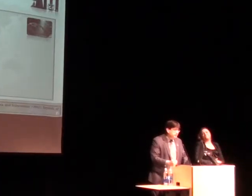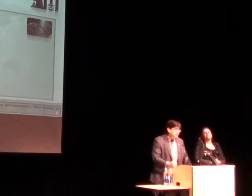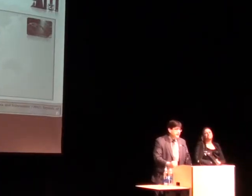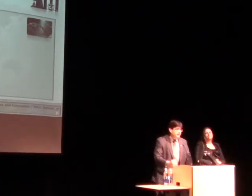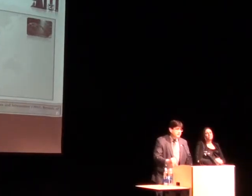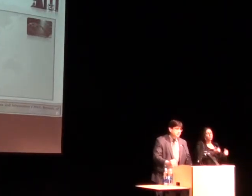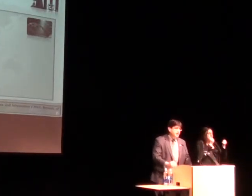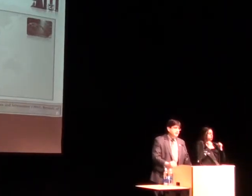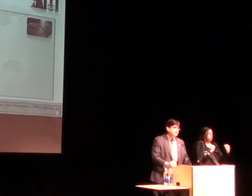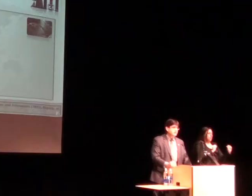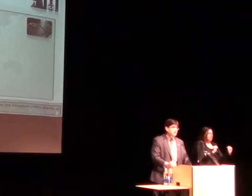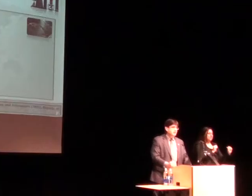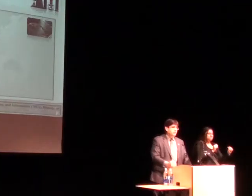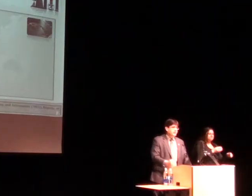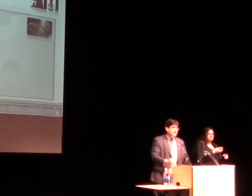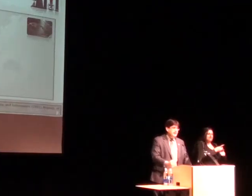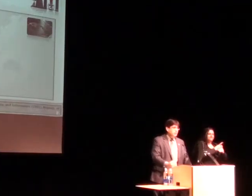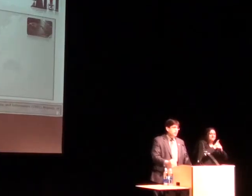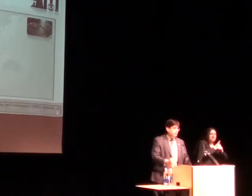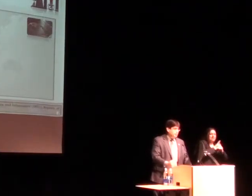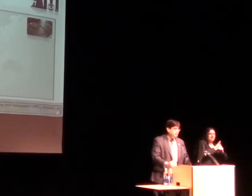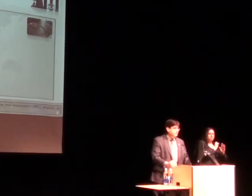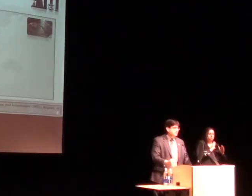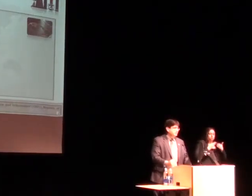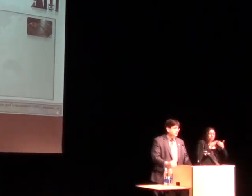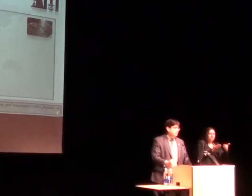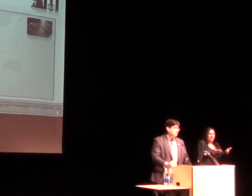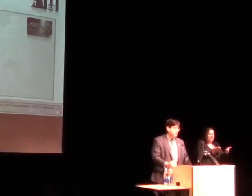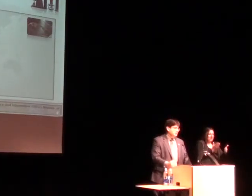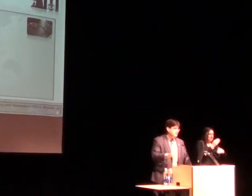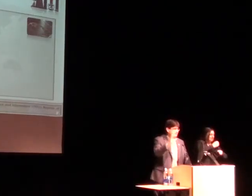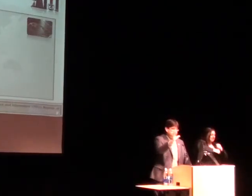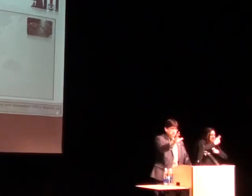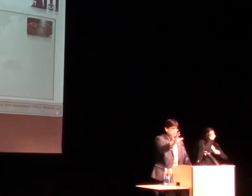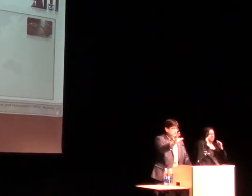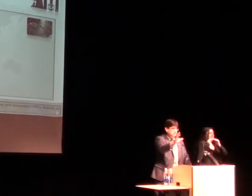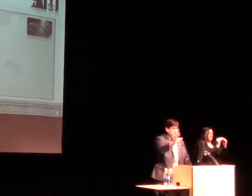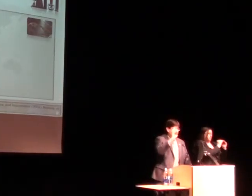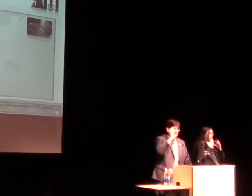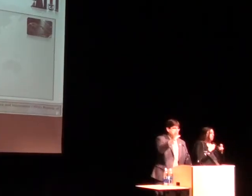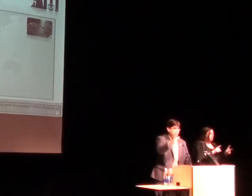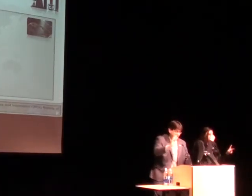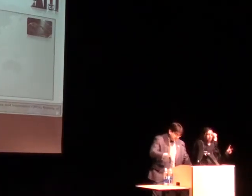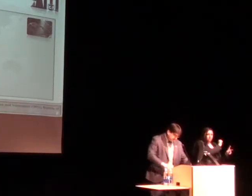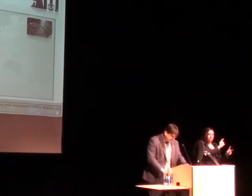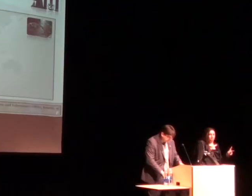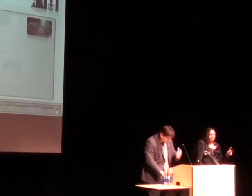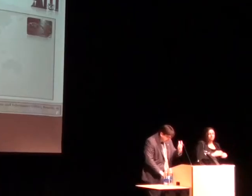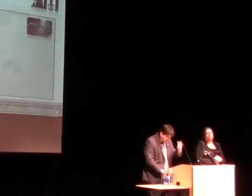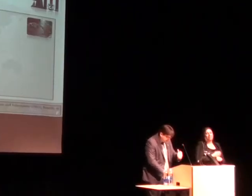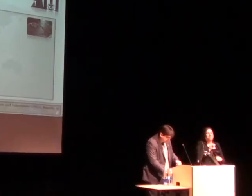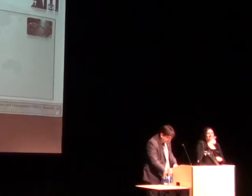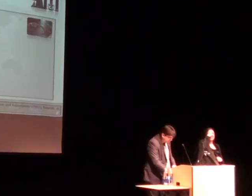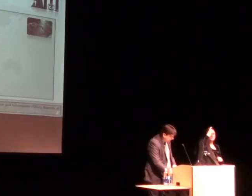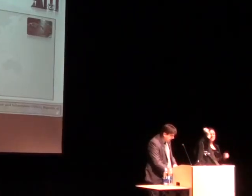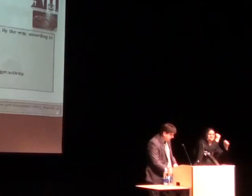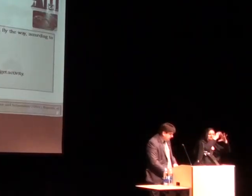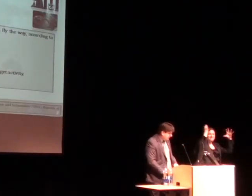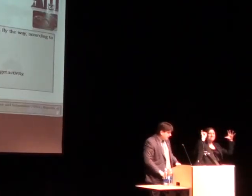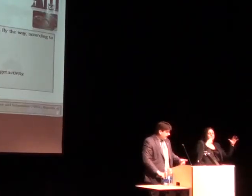we try to defend society with equal opportunities for everybody. That is the idea, that is the dream